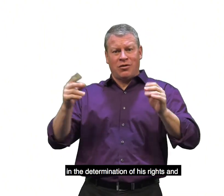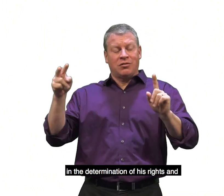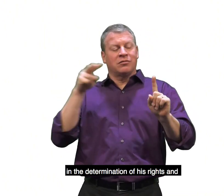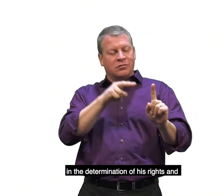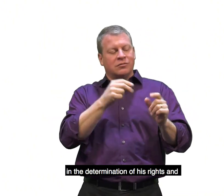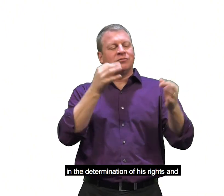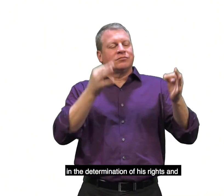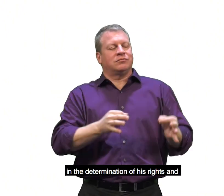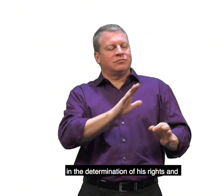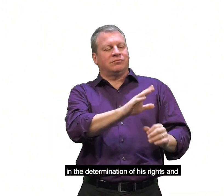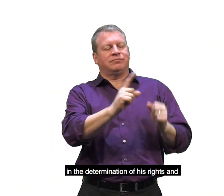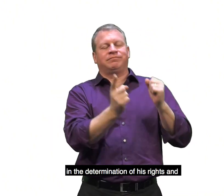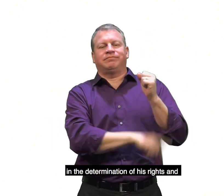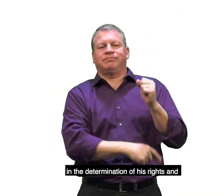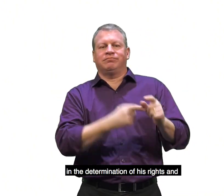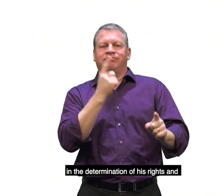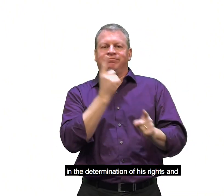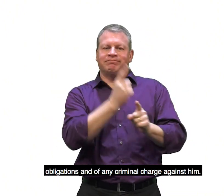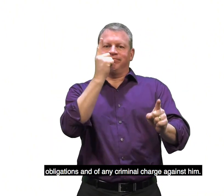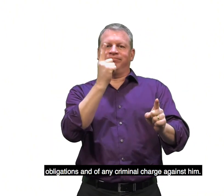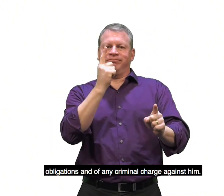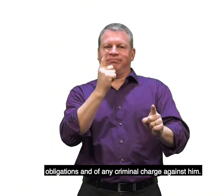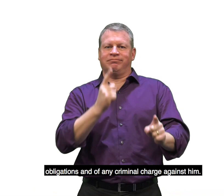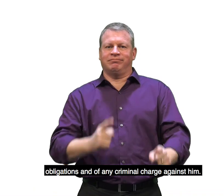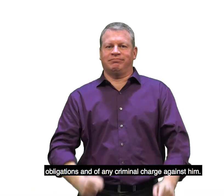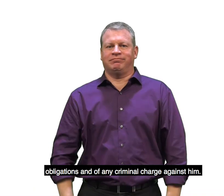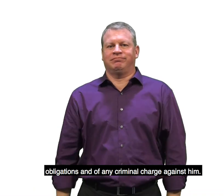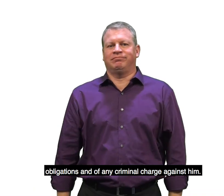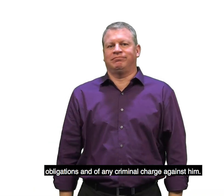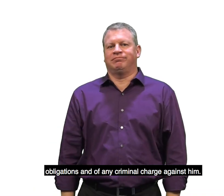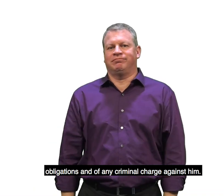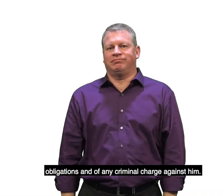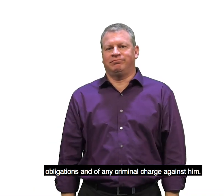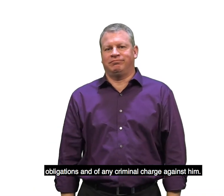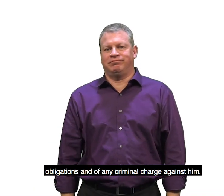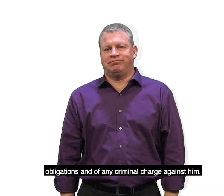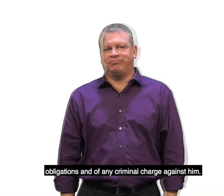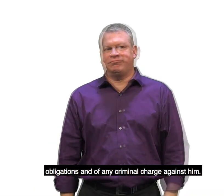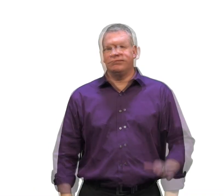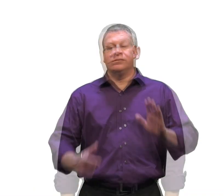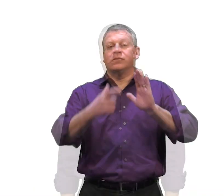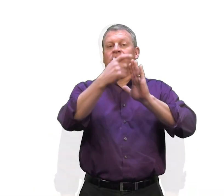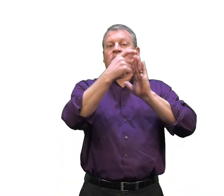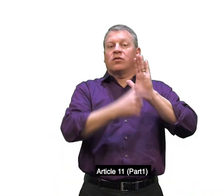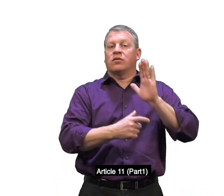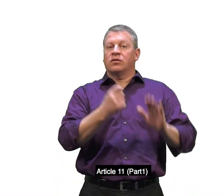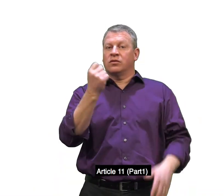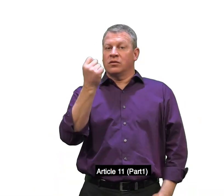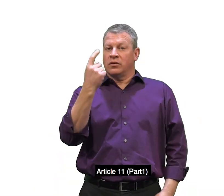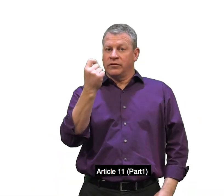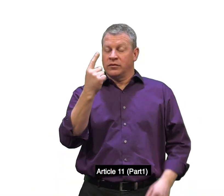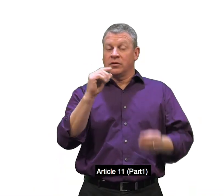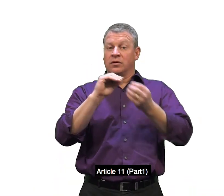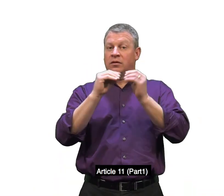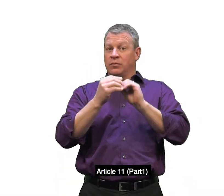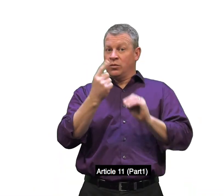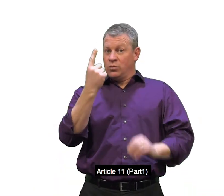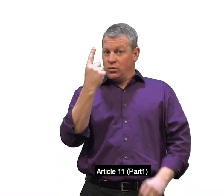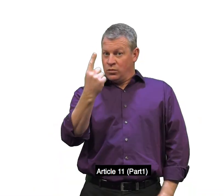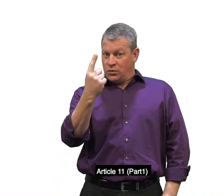the determination of his rights and obligations and of any criminal charge against him. Article 11, Part 1.